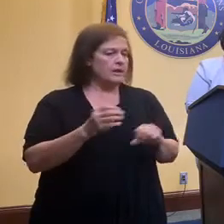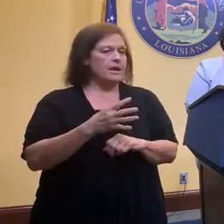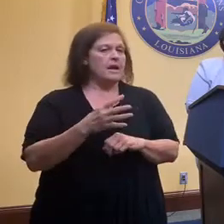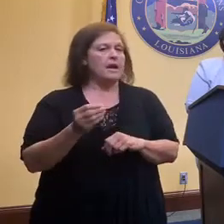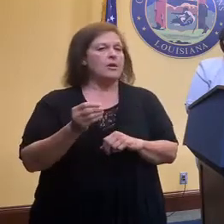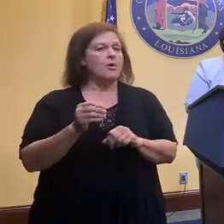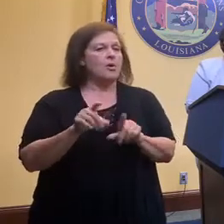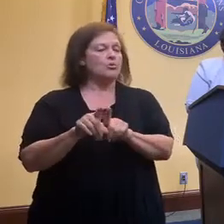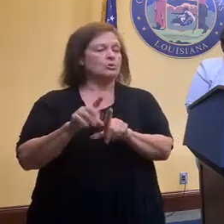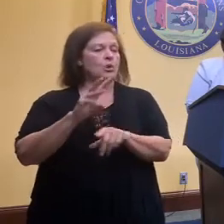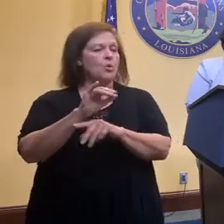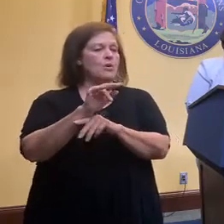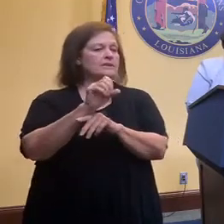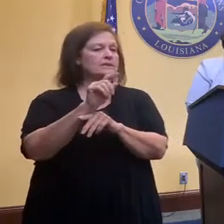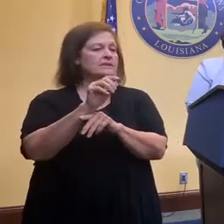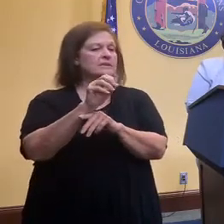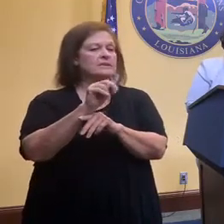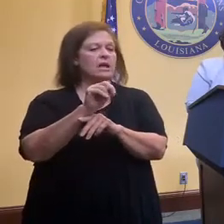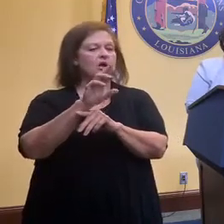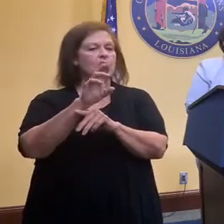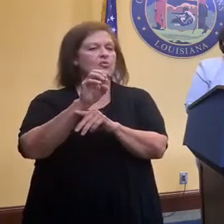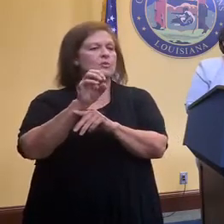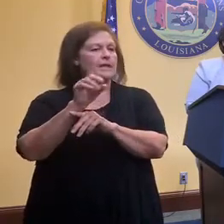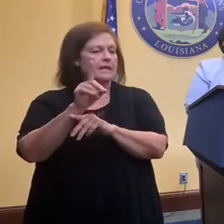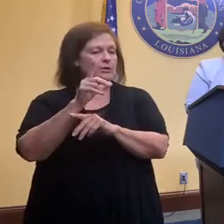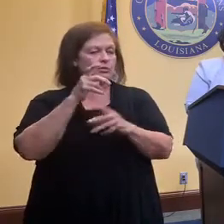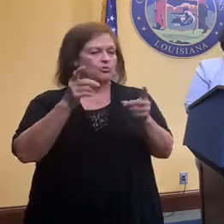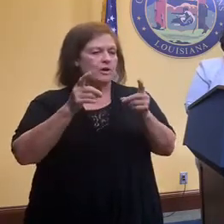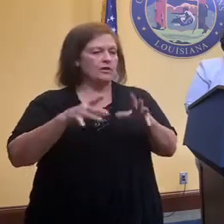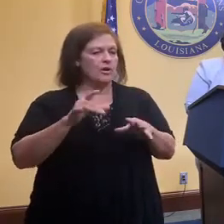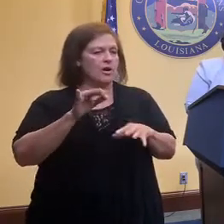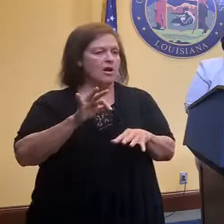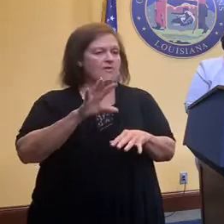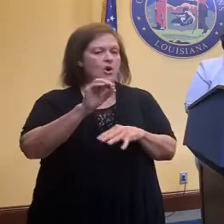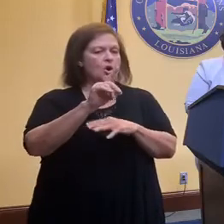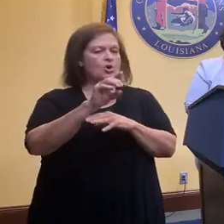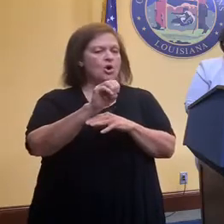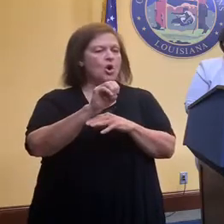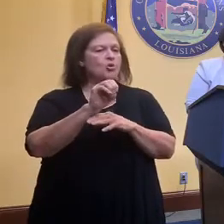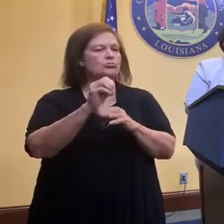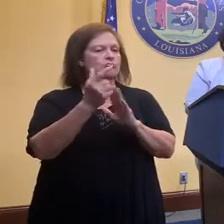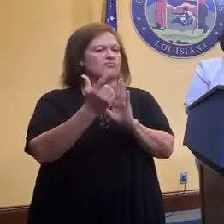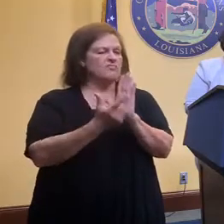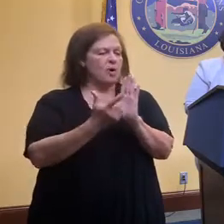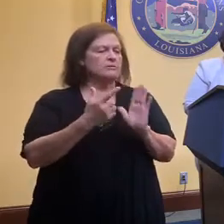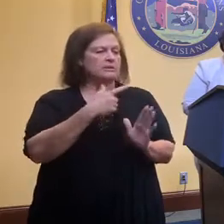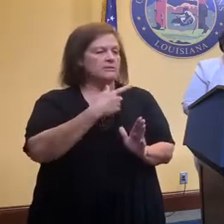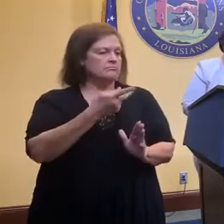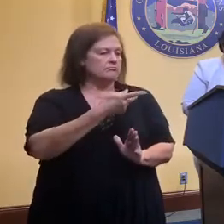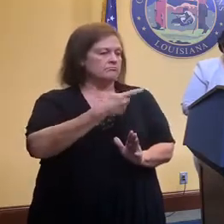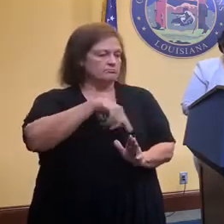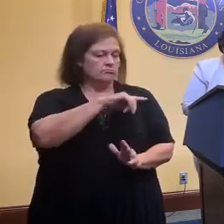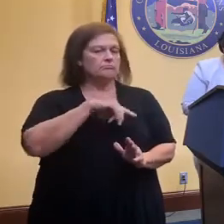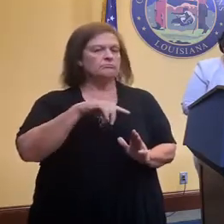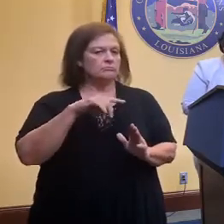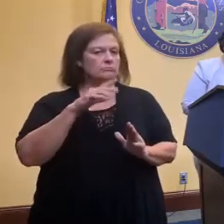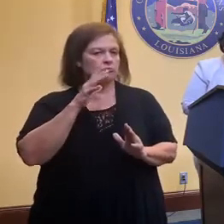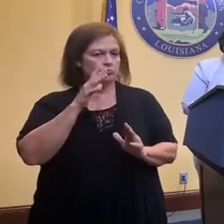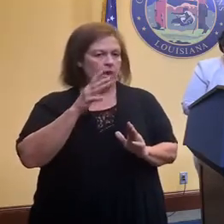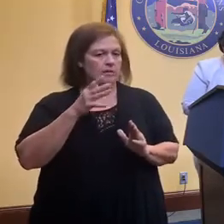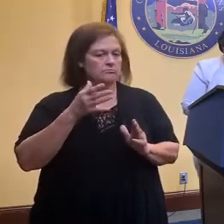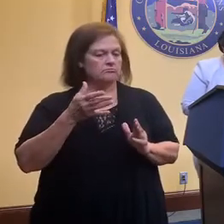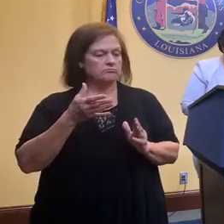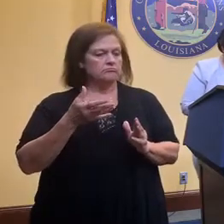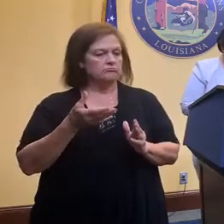we have Winston Reed, who is our director of code enforcement. They will be joining me, and you